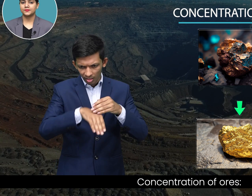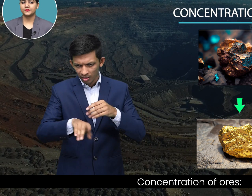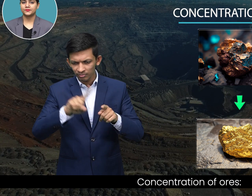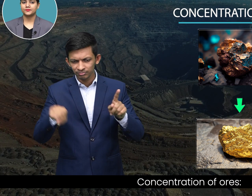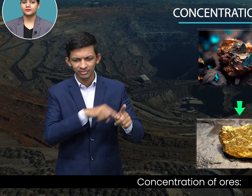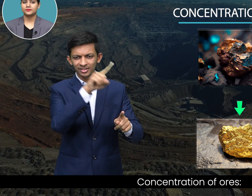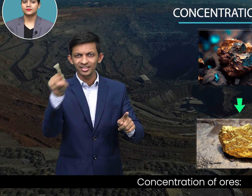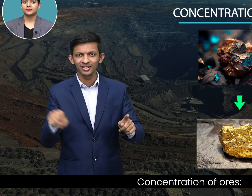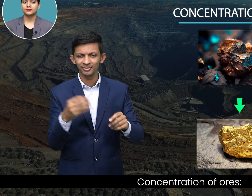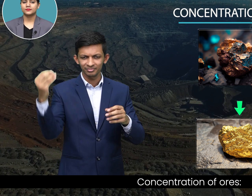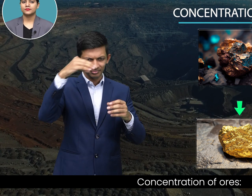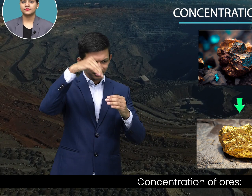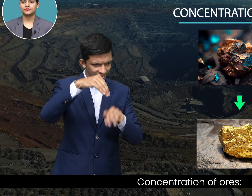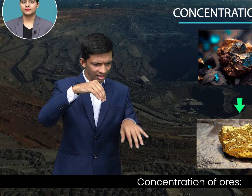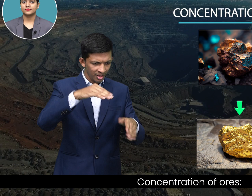ores.